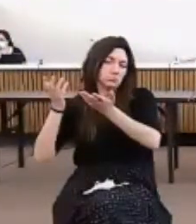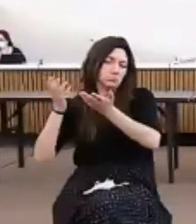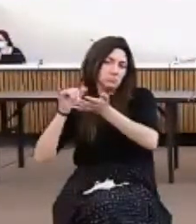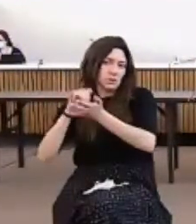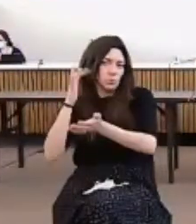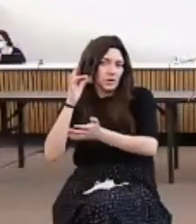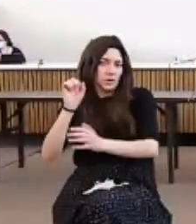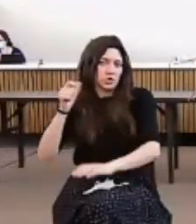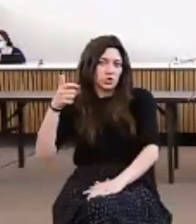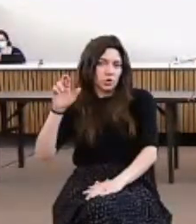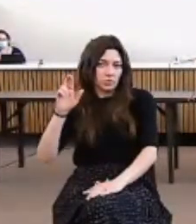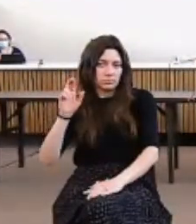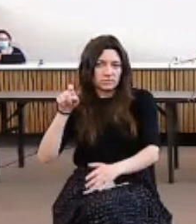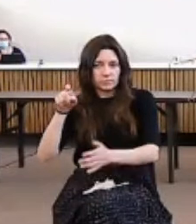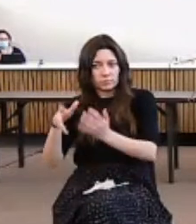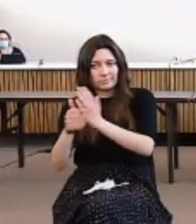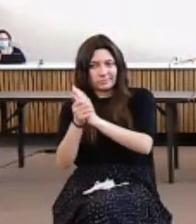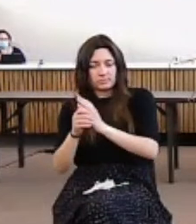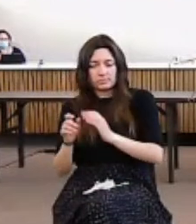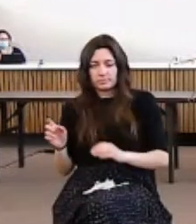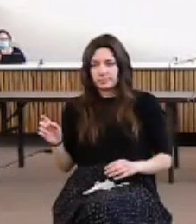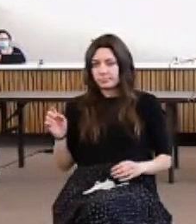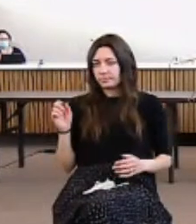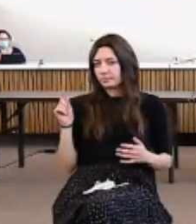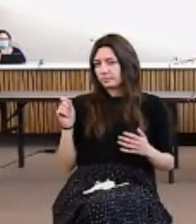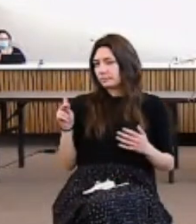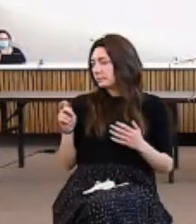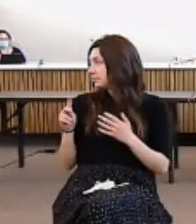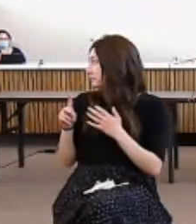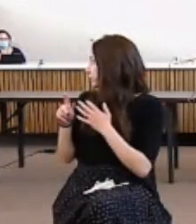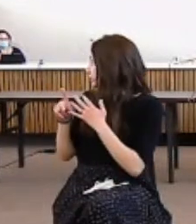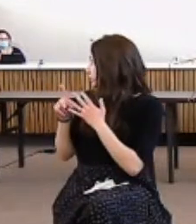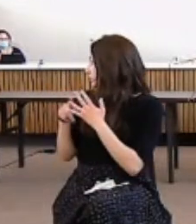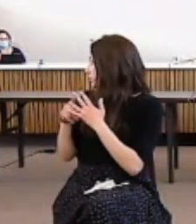right. And just in the comments